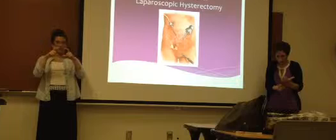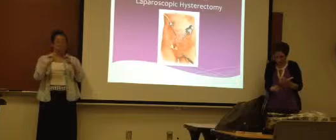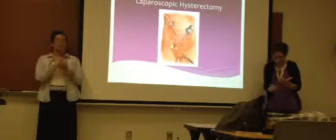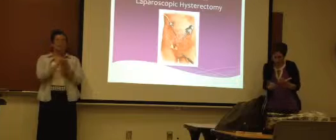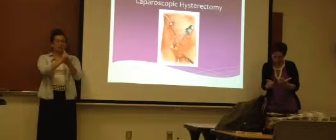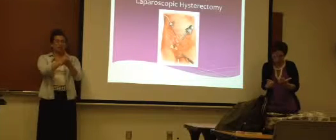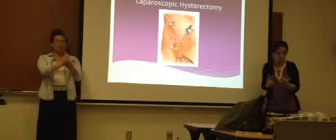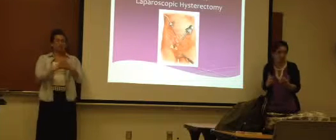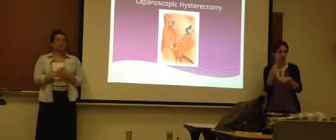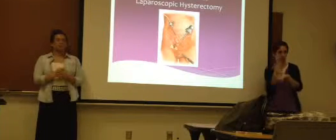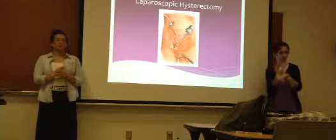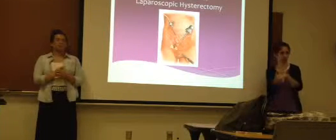to guide the procedure.